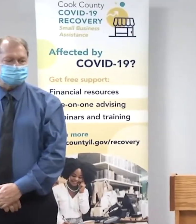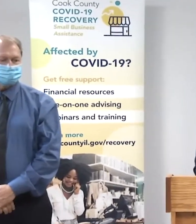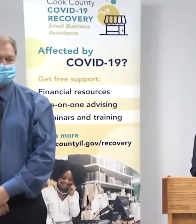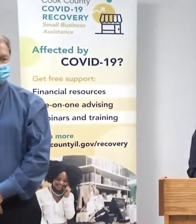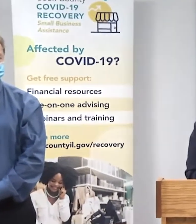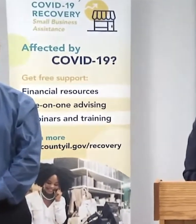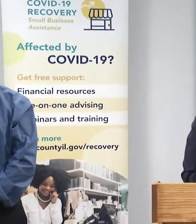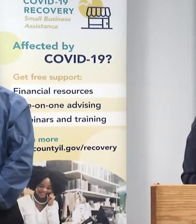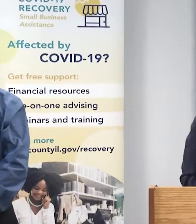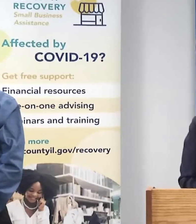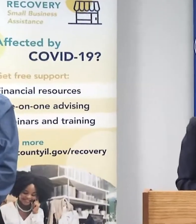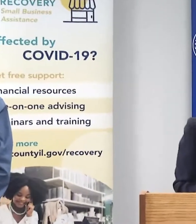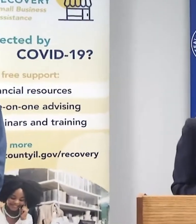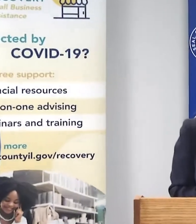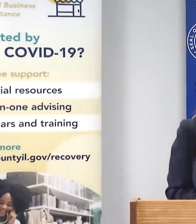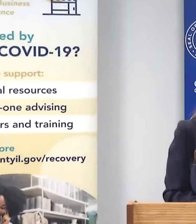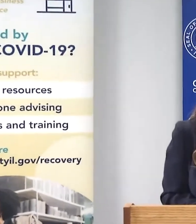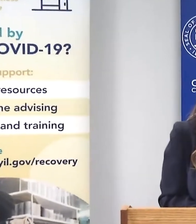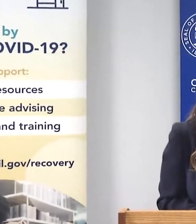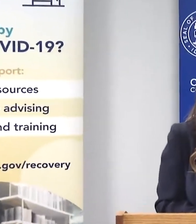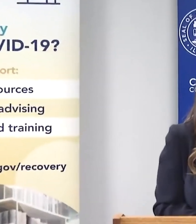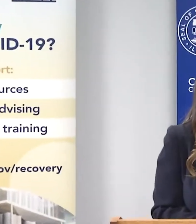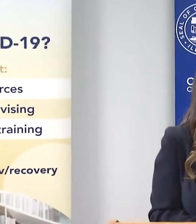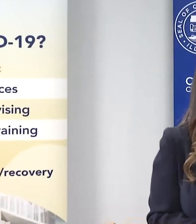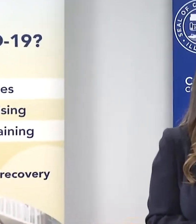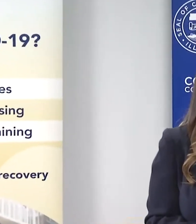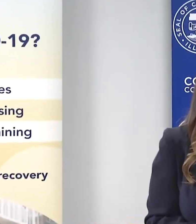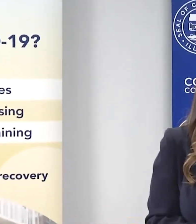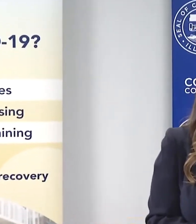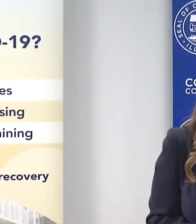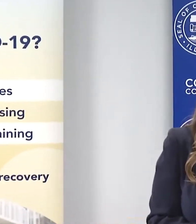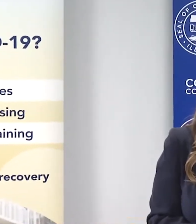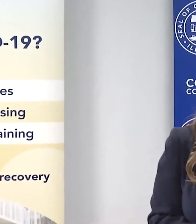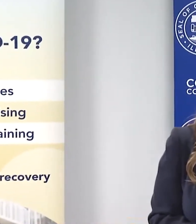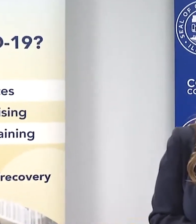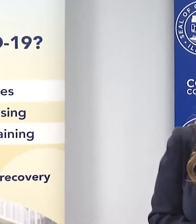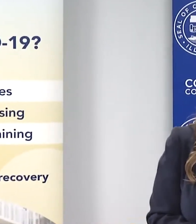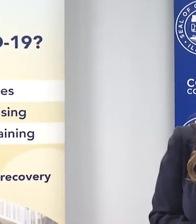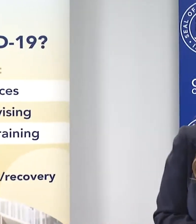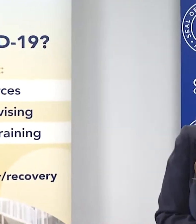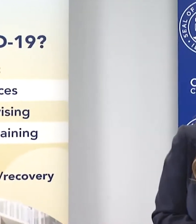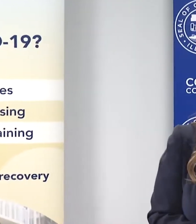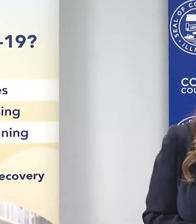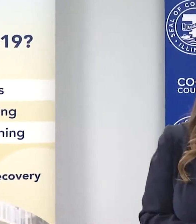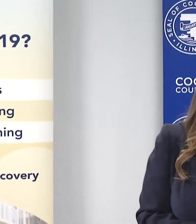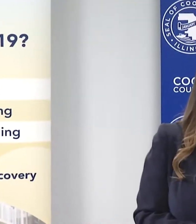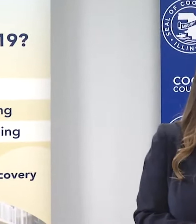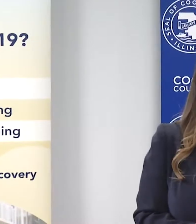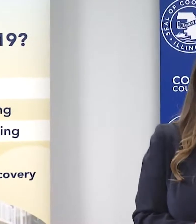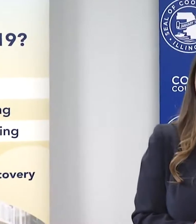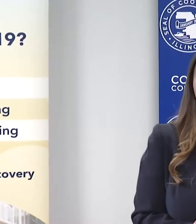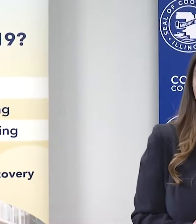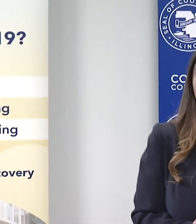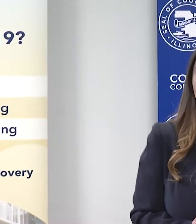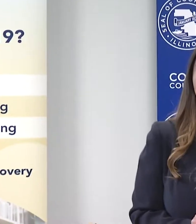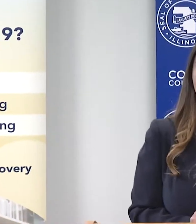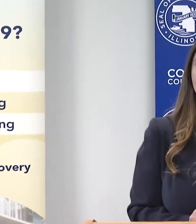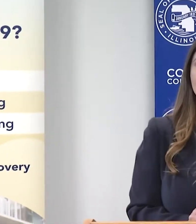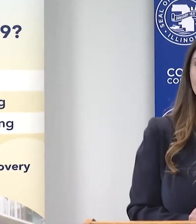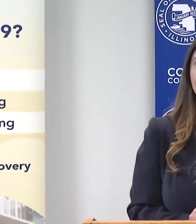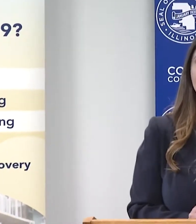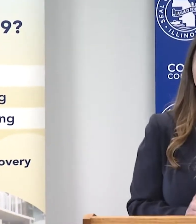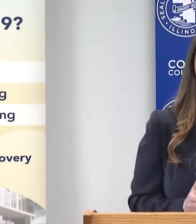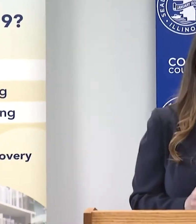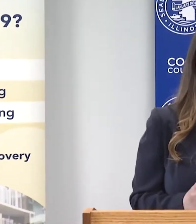la 26. Represento a vecindarios como Pilsen, vecindarios como Brighton Park y